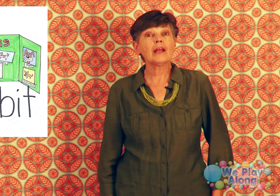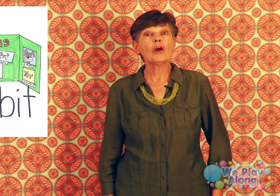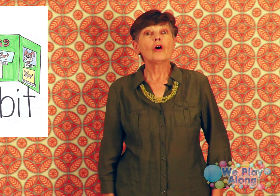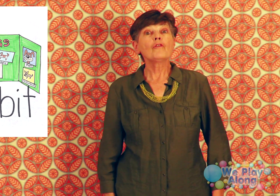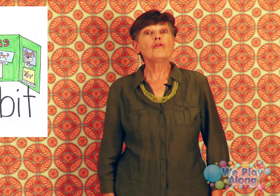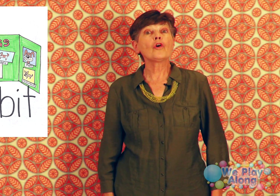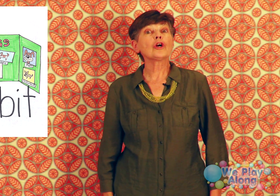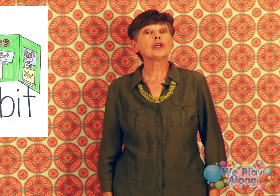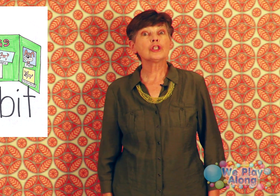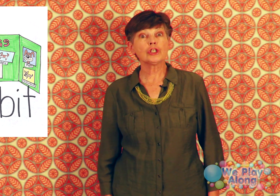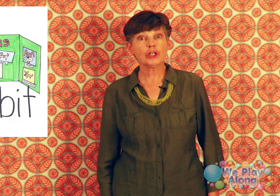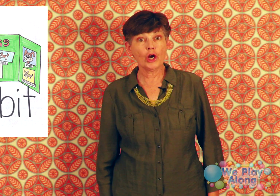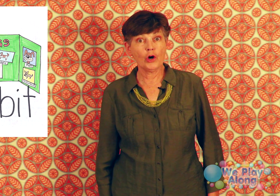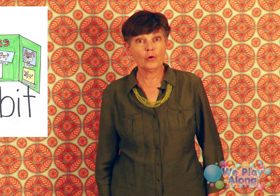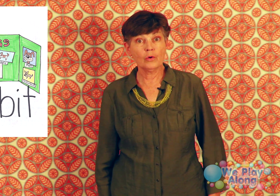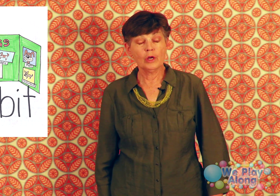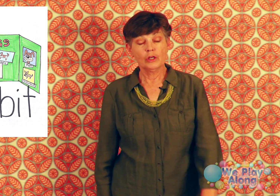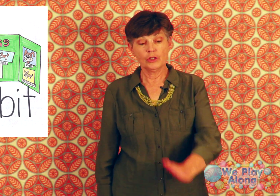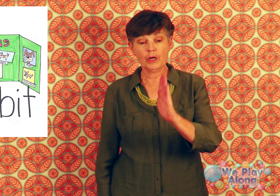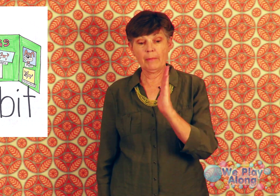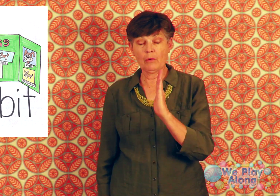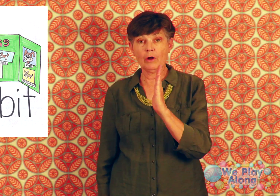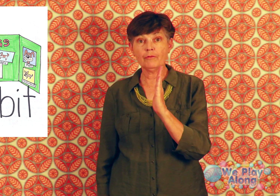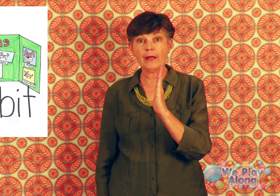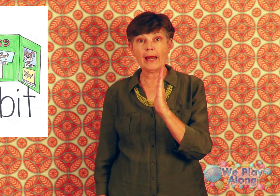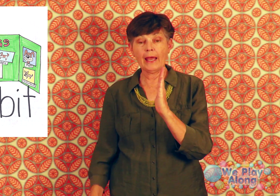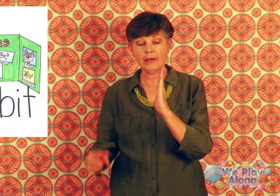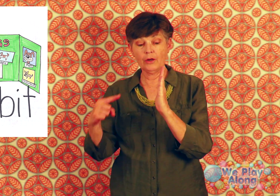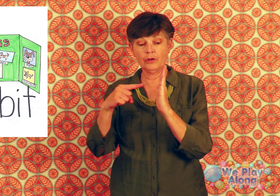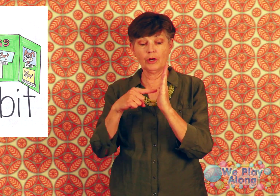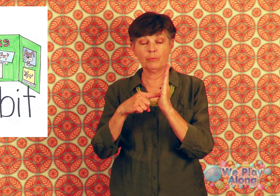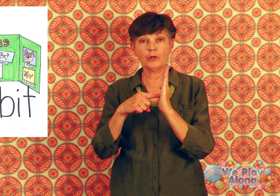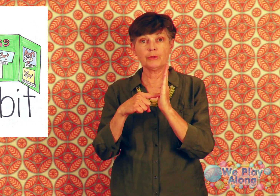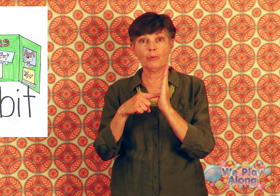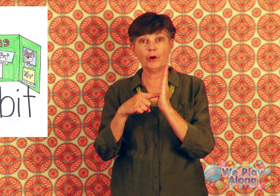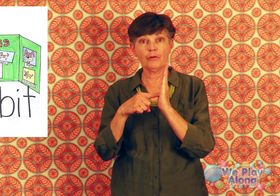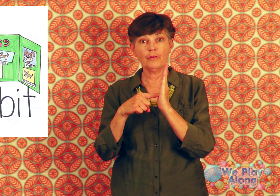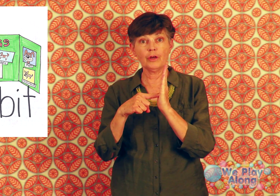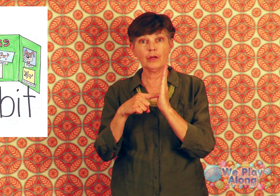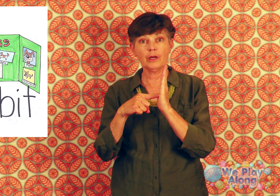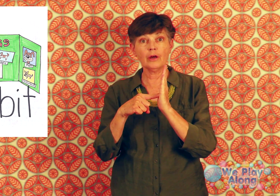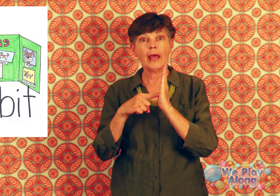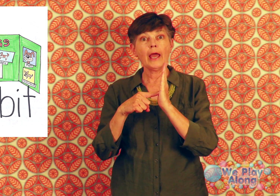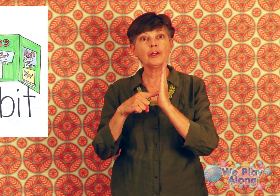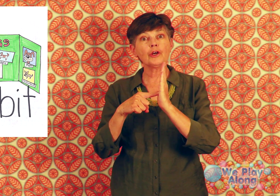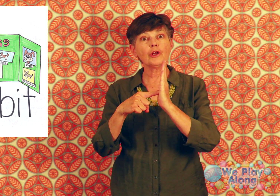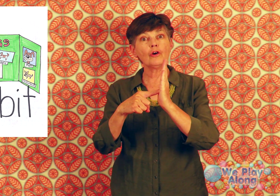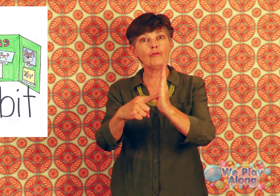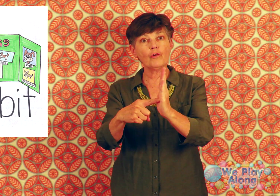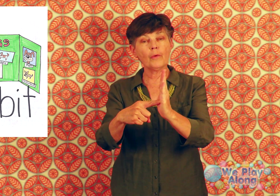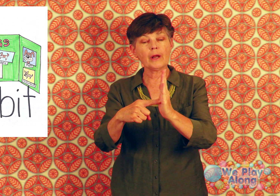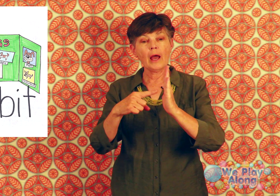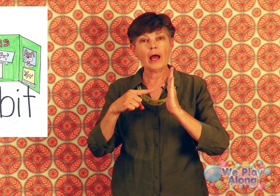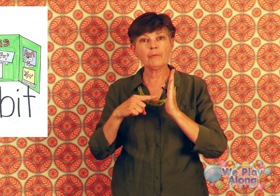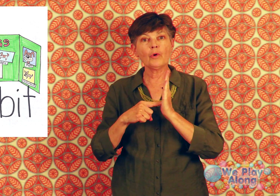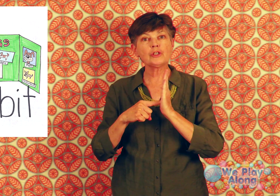sign for show. So you're going to make one flat hand here, and you're going to put your pointer finger here, and you're going to go forward. I'm going